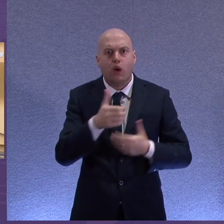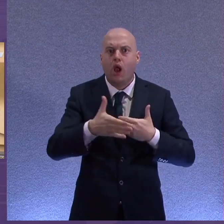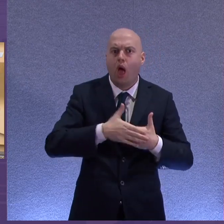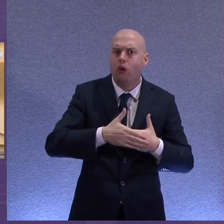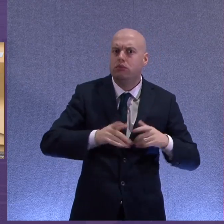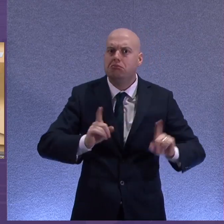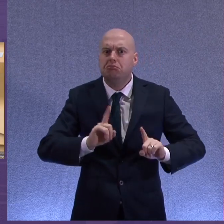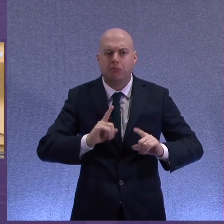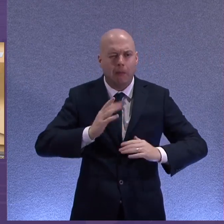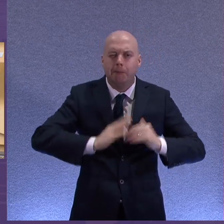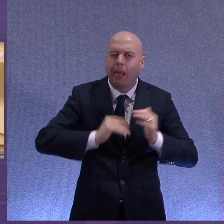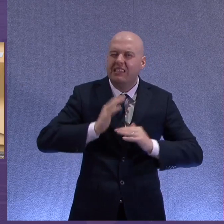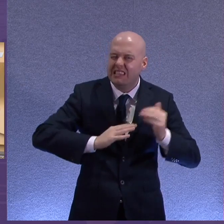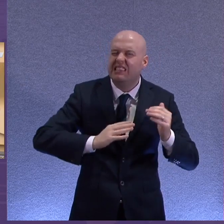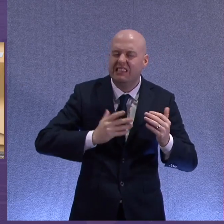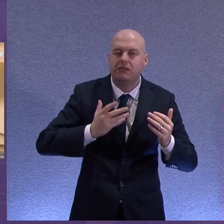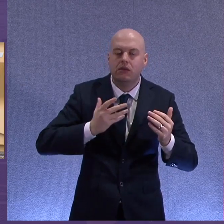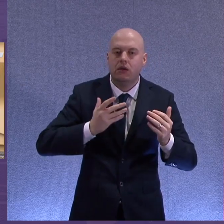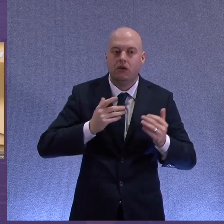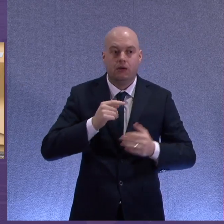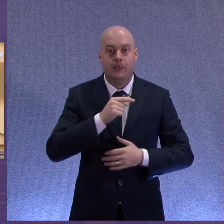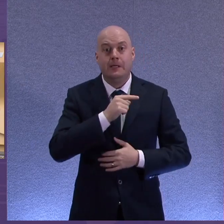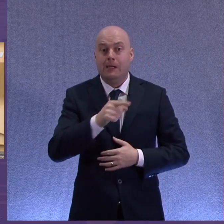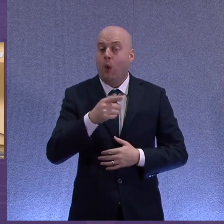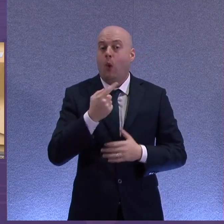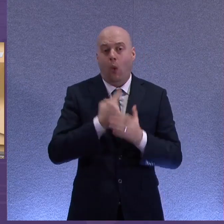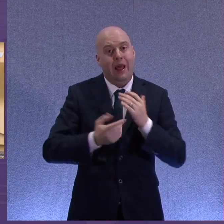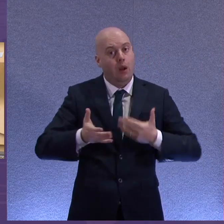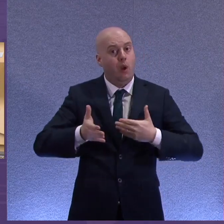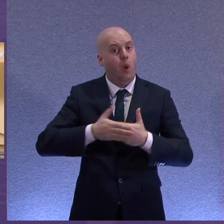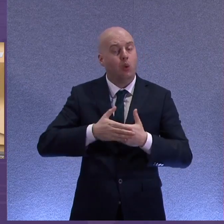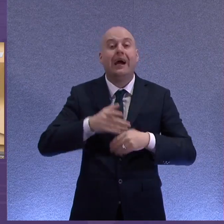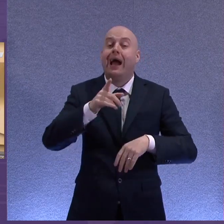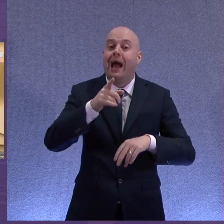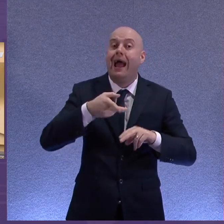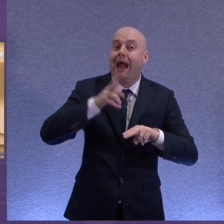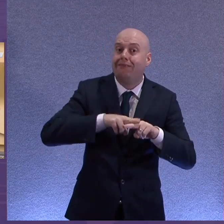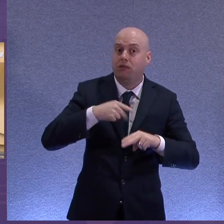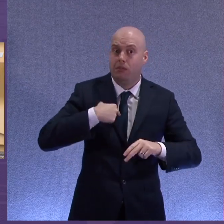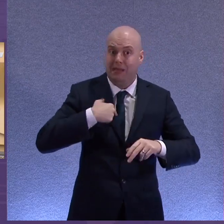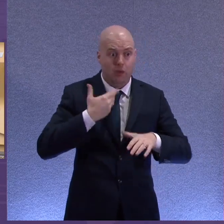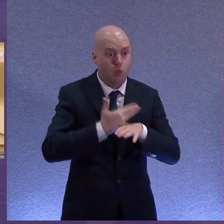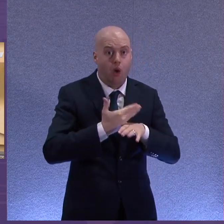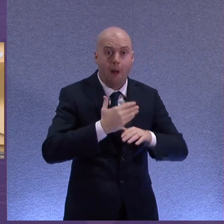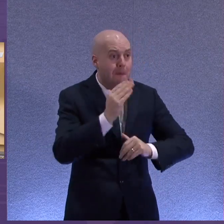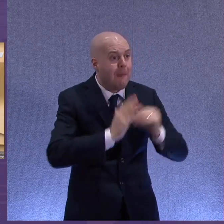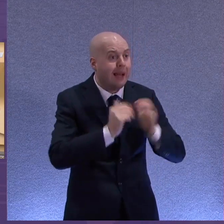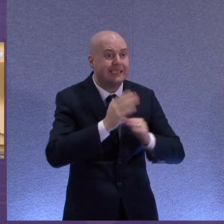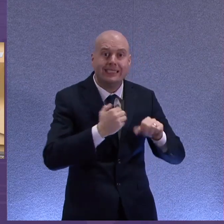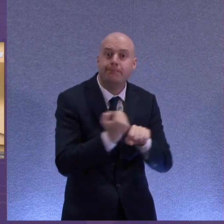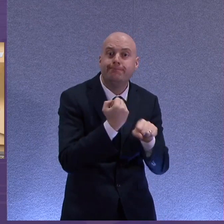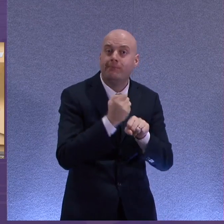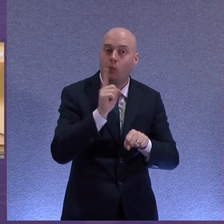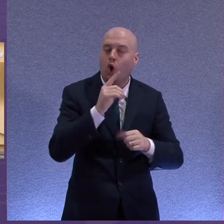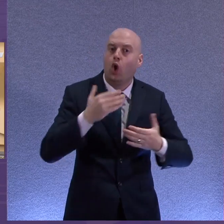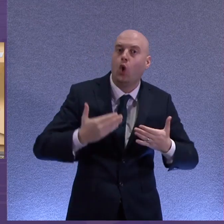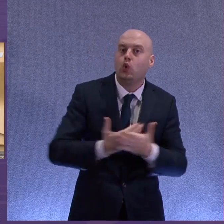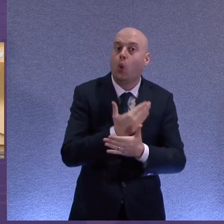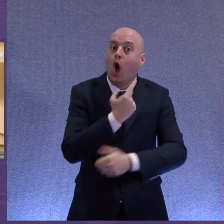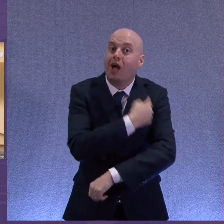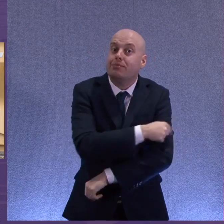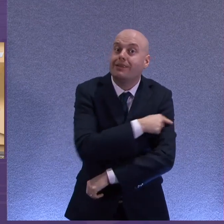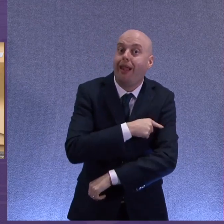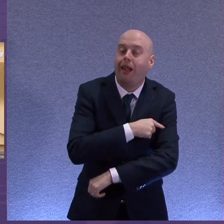unless the building that is being worked on is essential, such as a hospital. We know that for some people, for